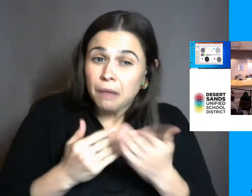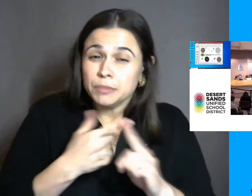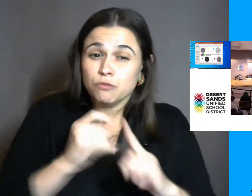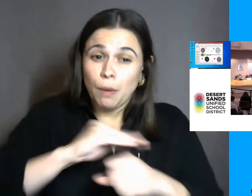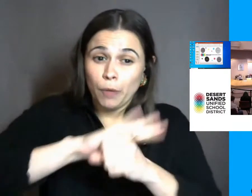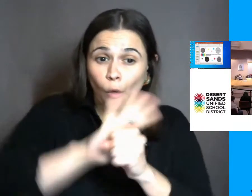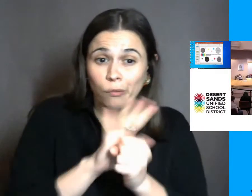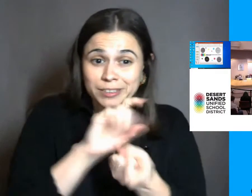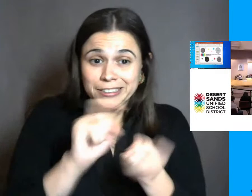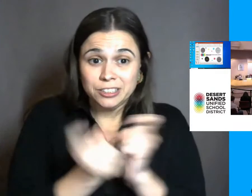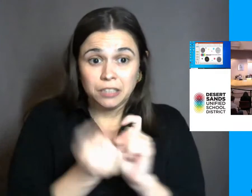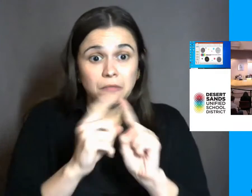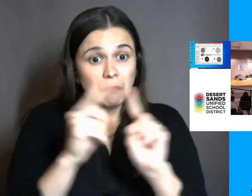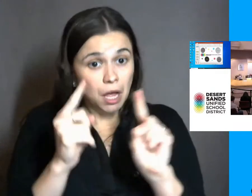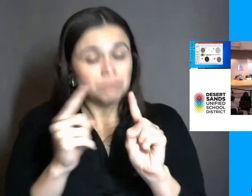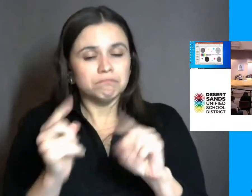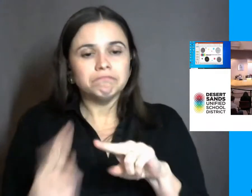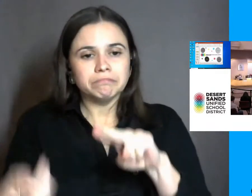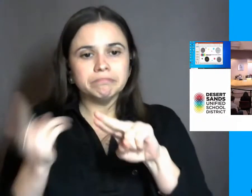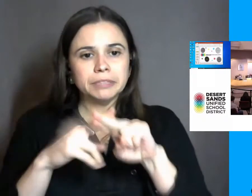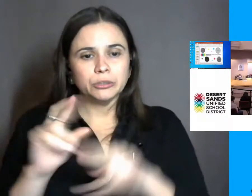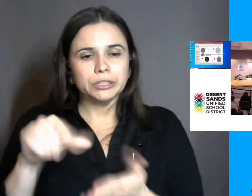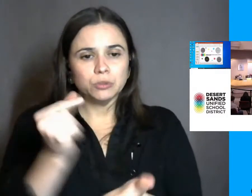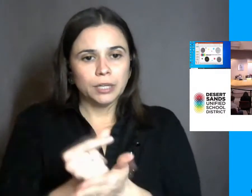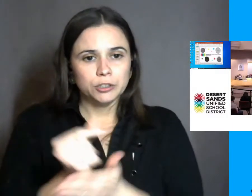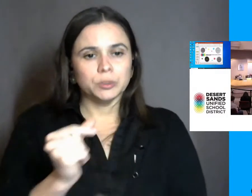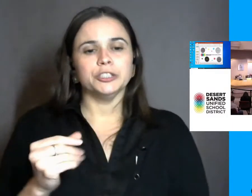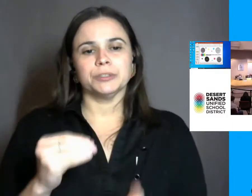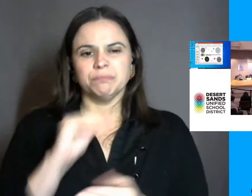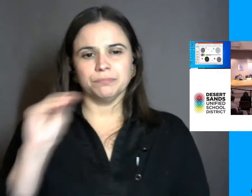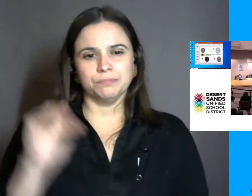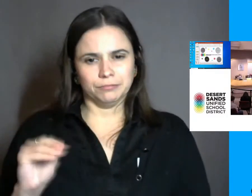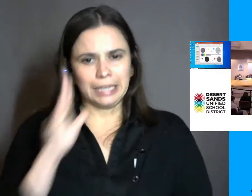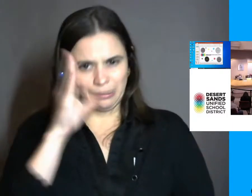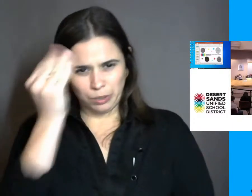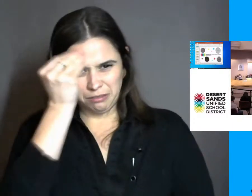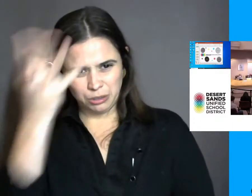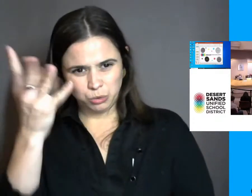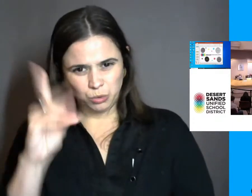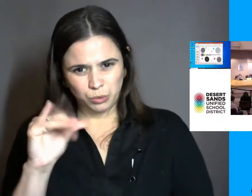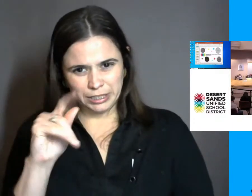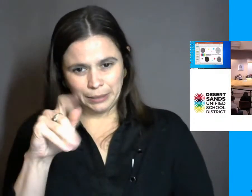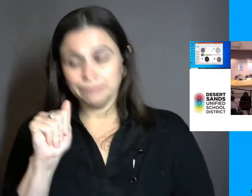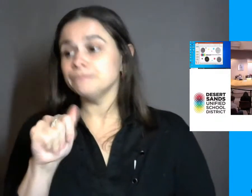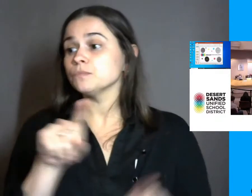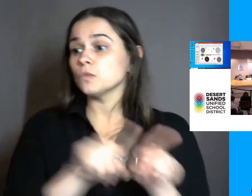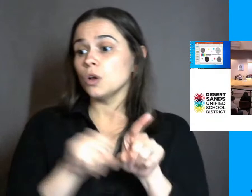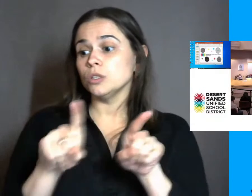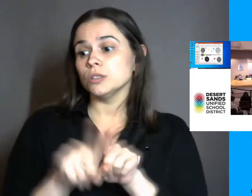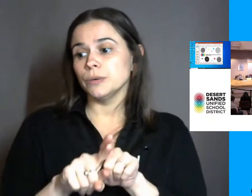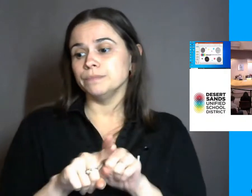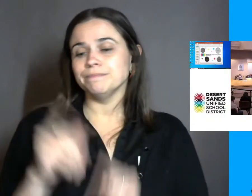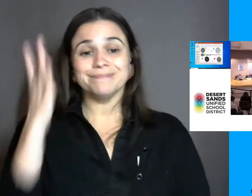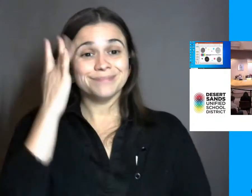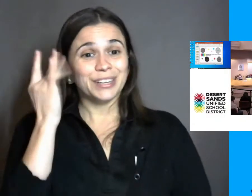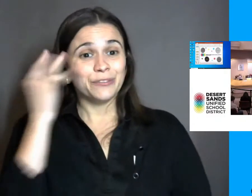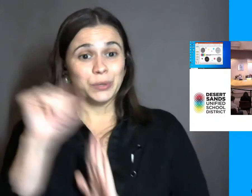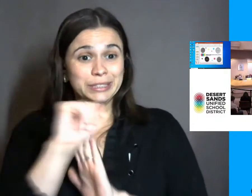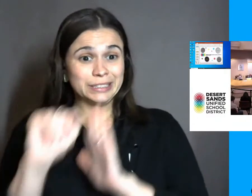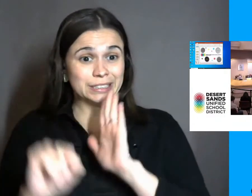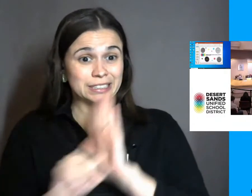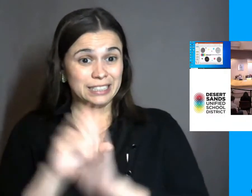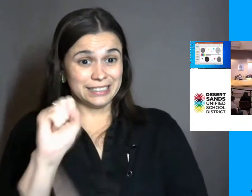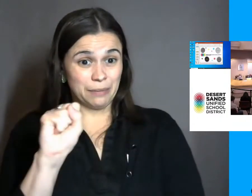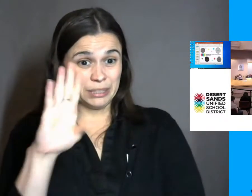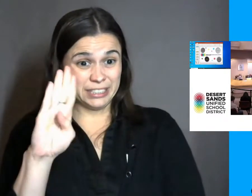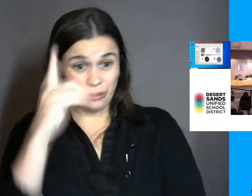in the graduation rate. But we will get you that specific data. Right. And, you know, the Cal State San Bernardino Palm Desert campus came out and said that they've